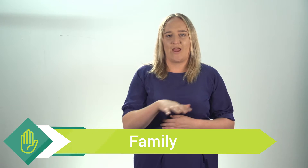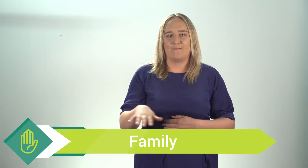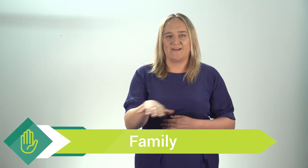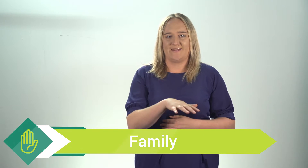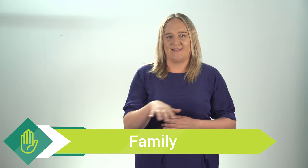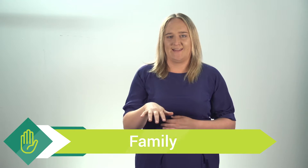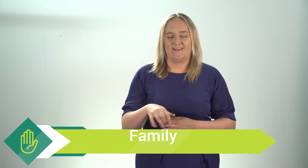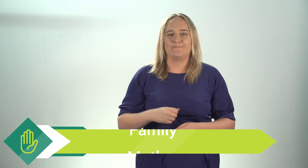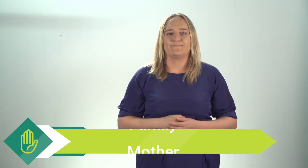Family.